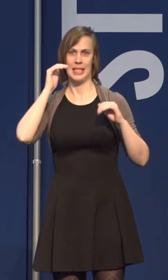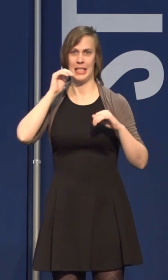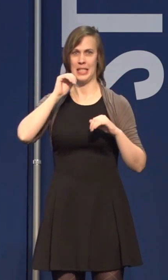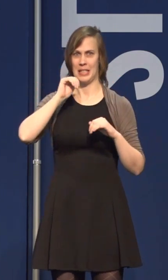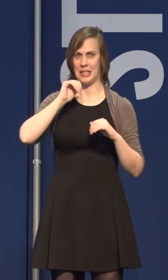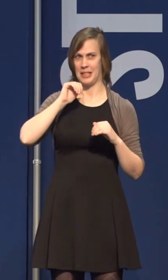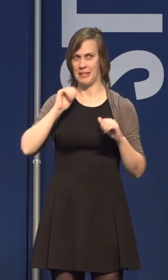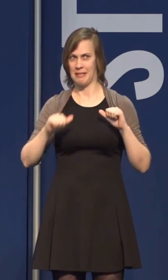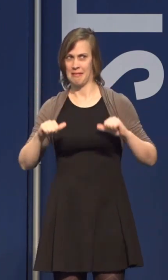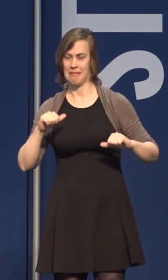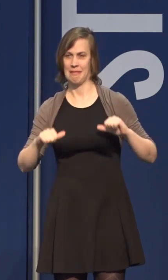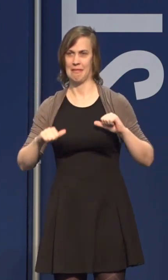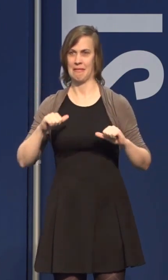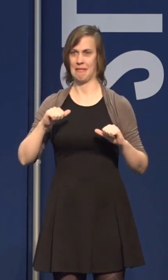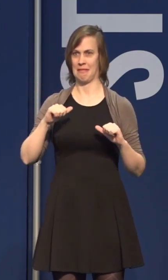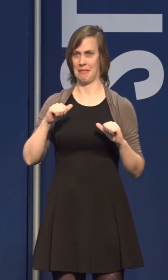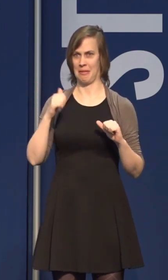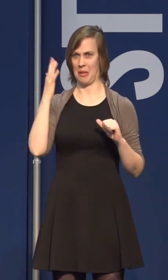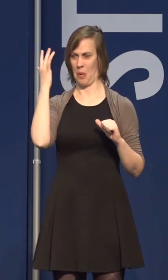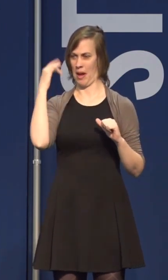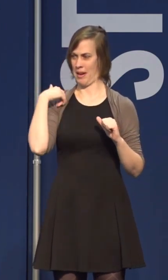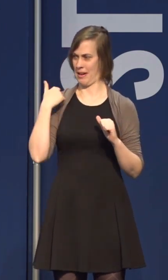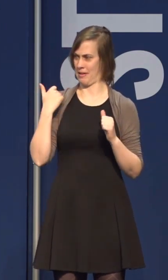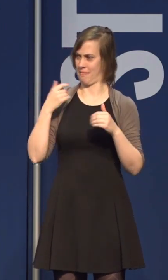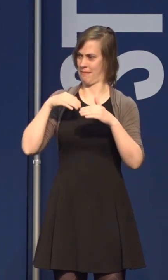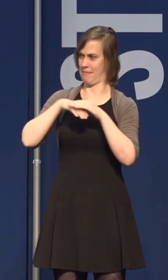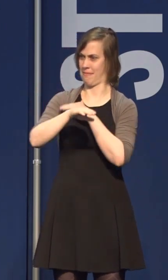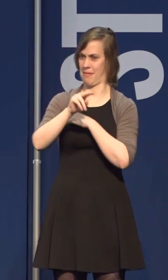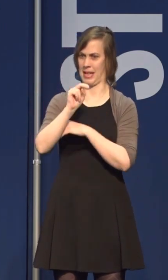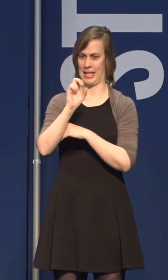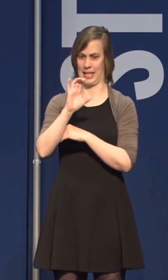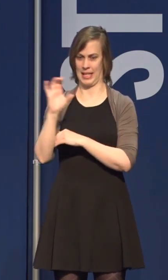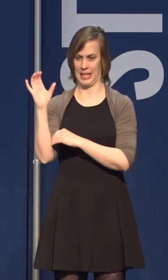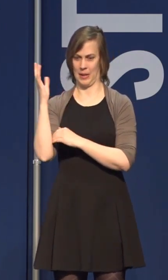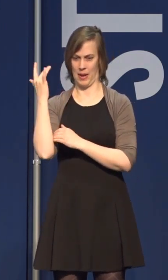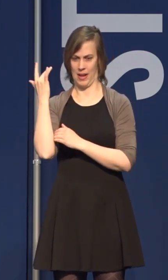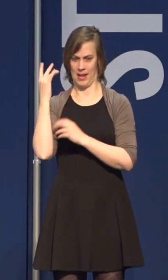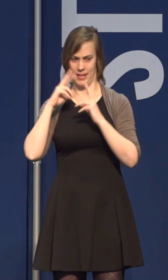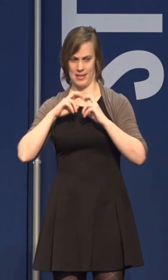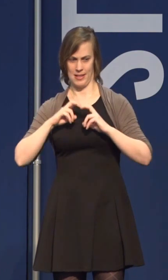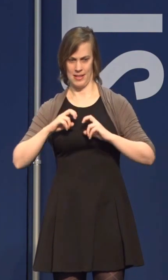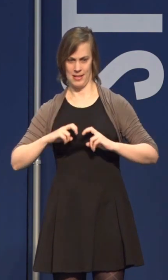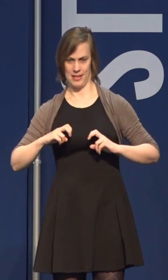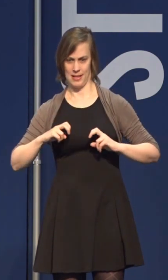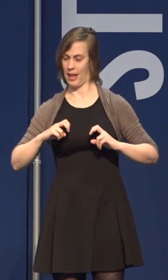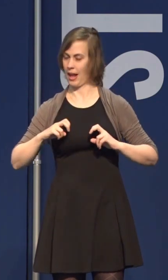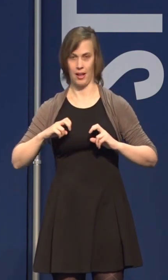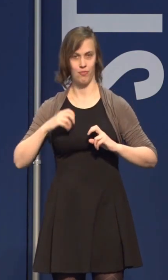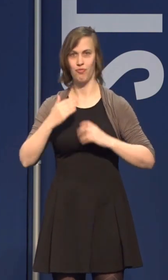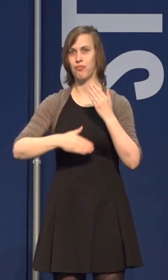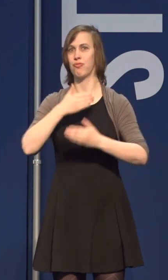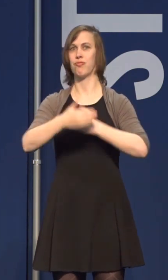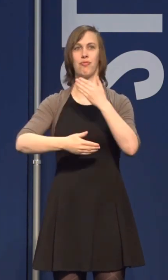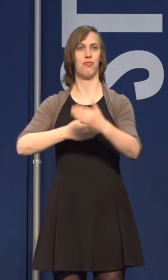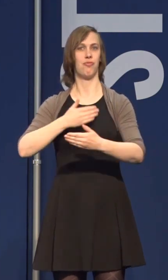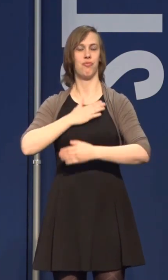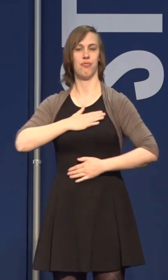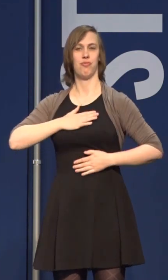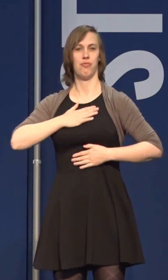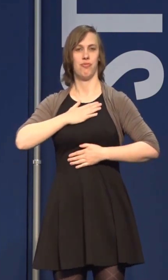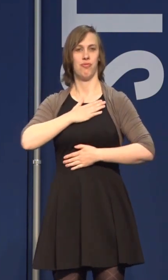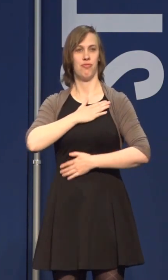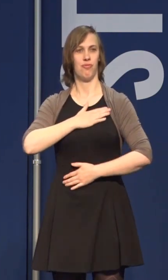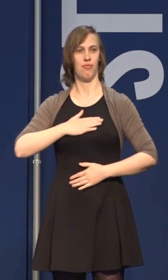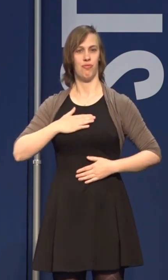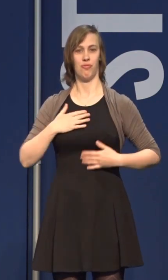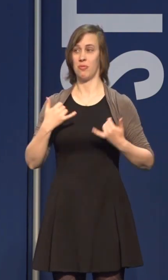maybe wondering, why am I here? However, that soon changed, and it's with pride today that we